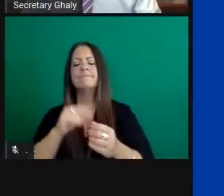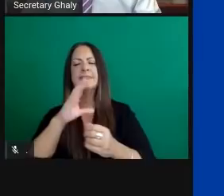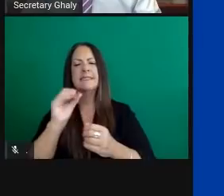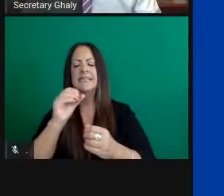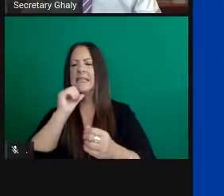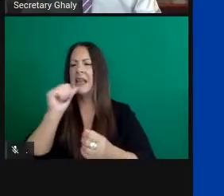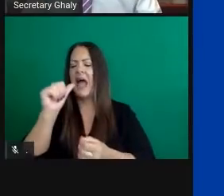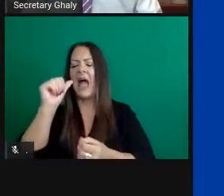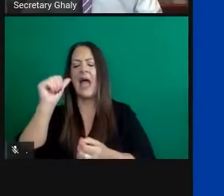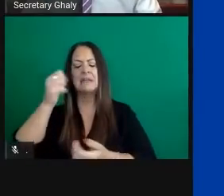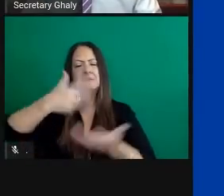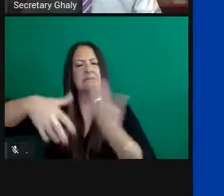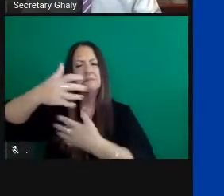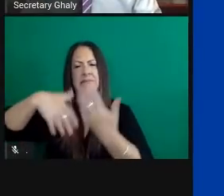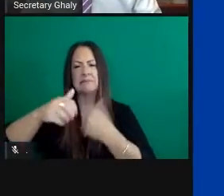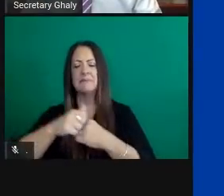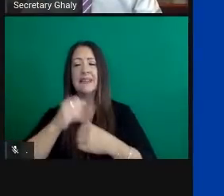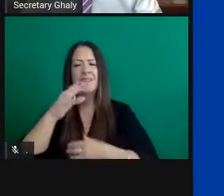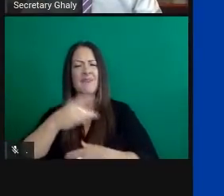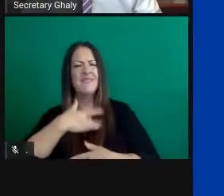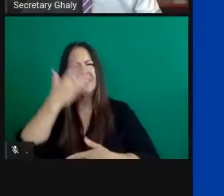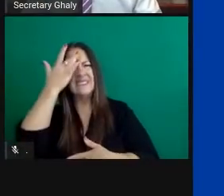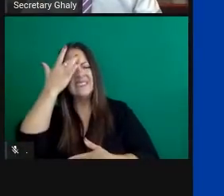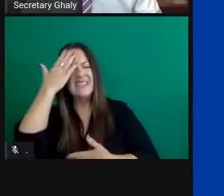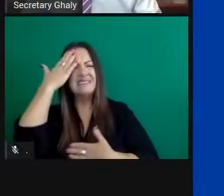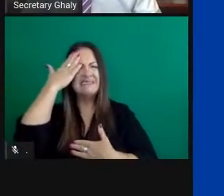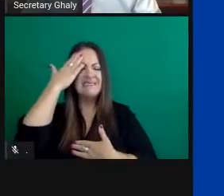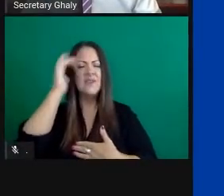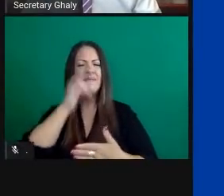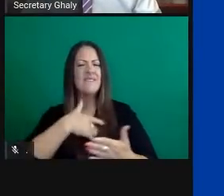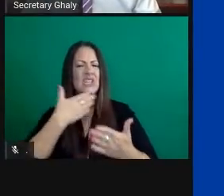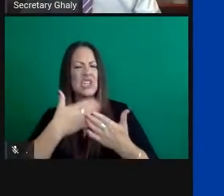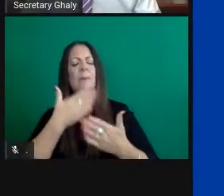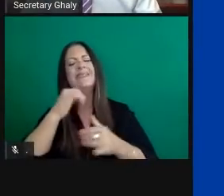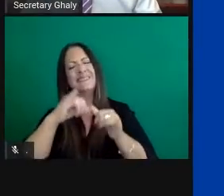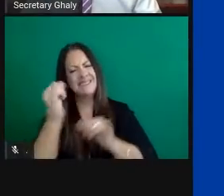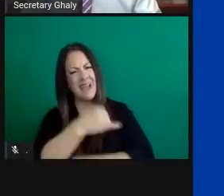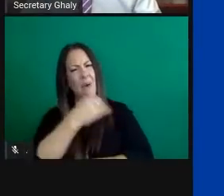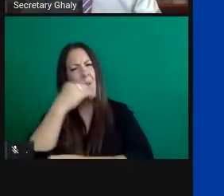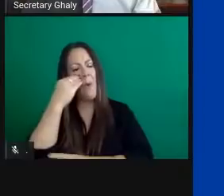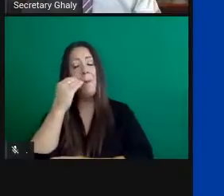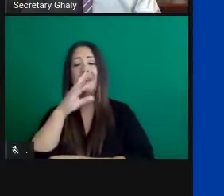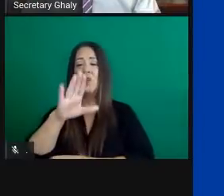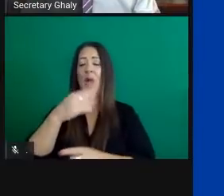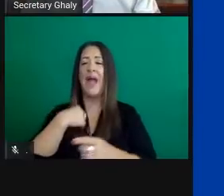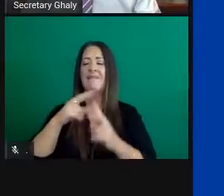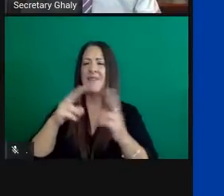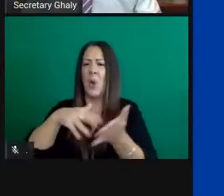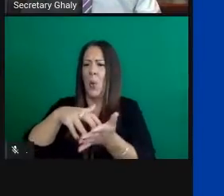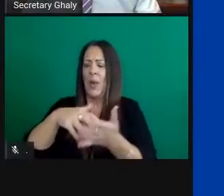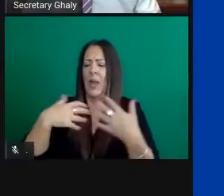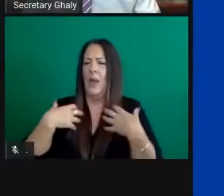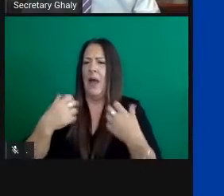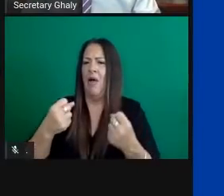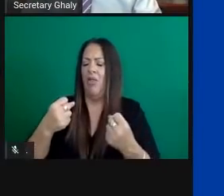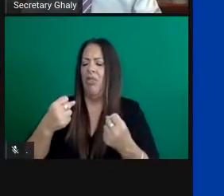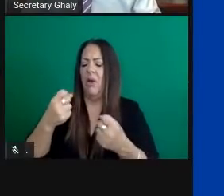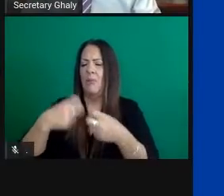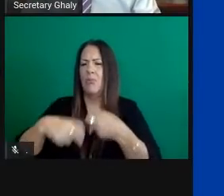staying home when you're sick and if you're in a high-risk group, so that we don't risk having transmission and